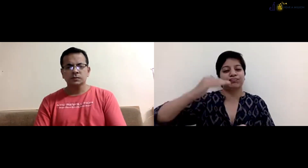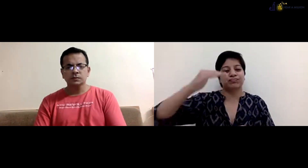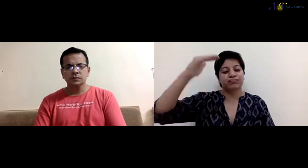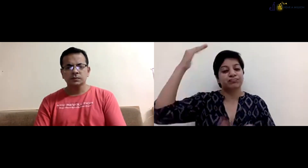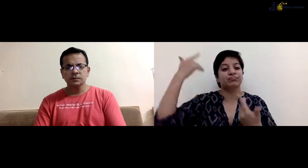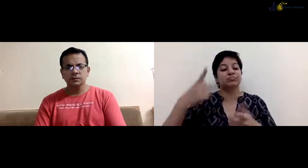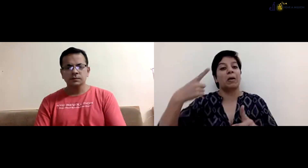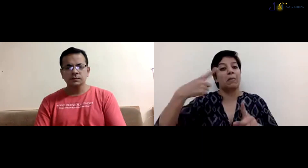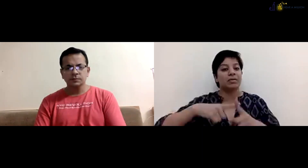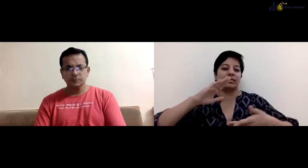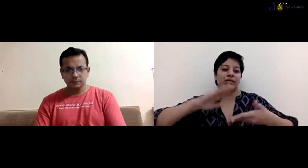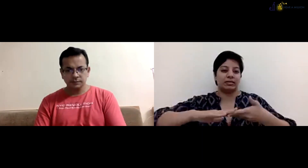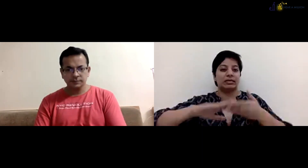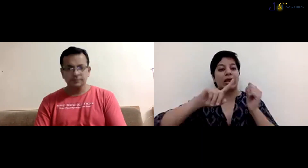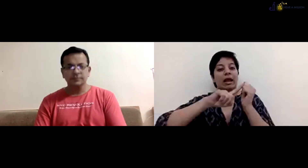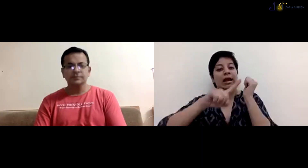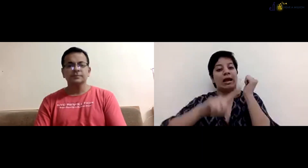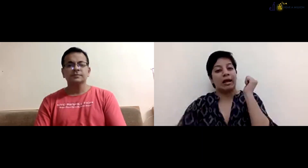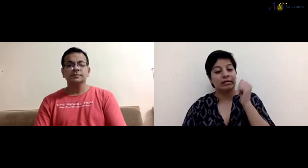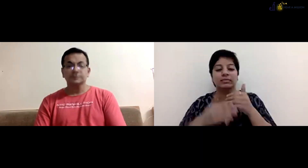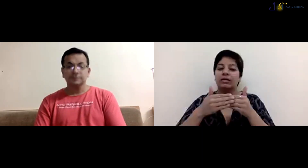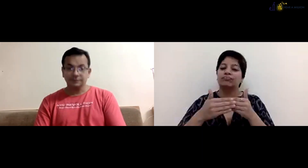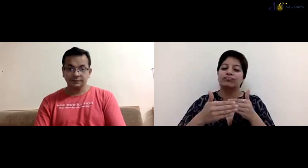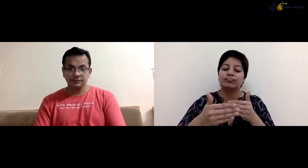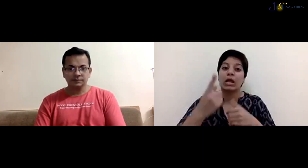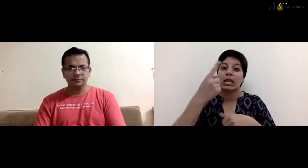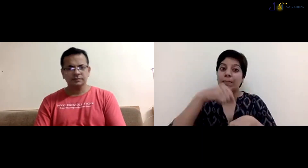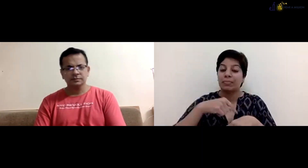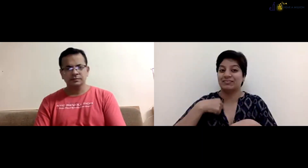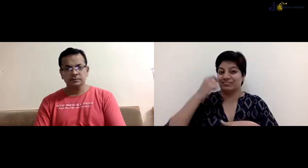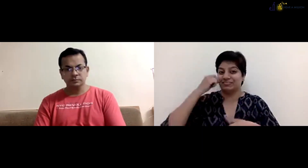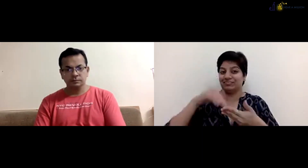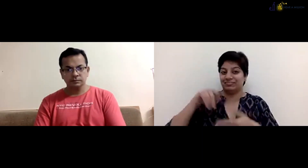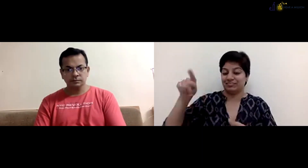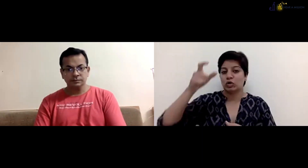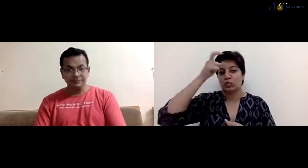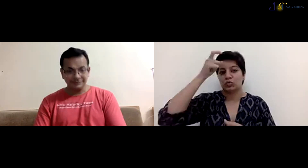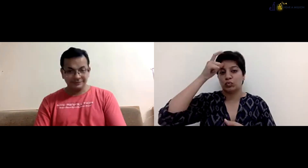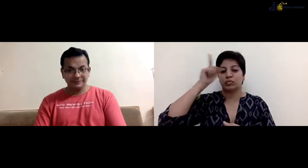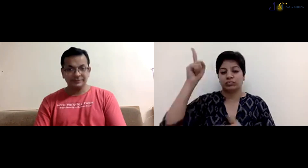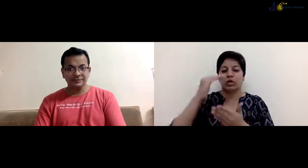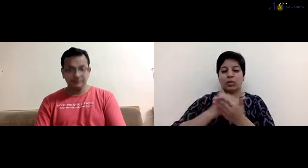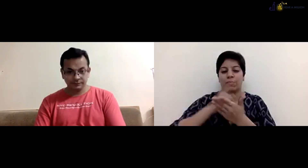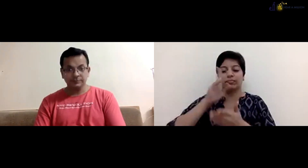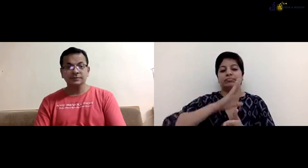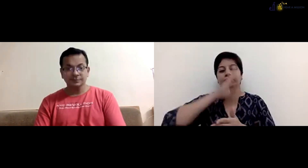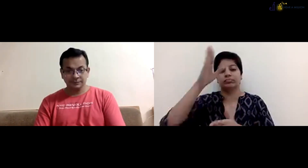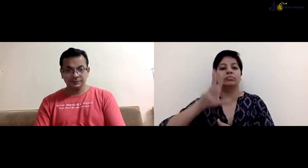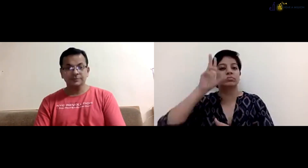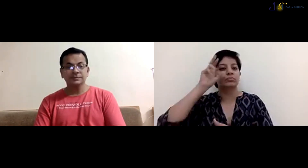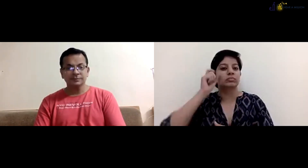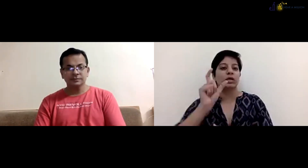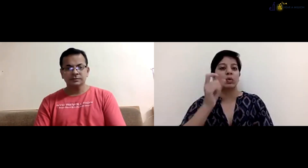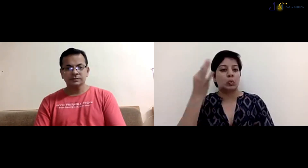ear. So later on, we realized when I got married, So there's a time when my husband, he went